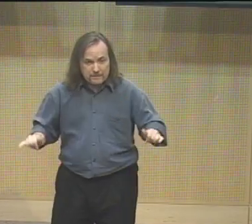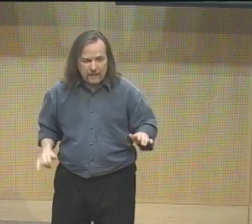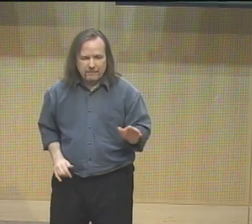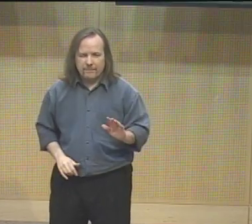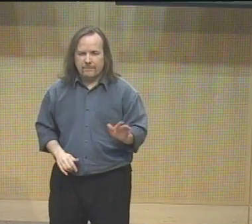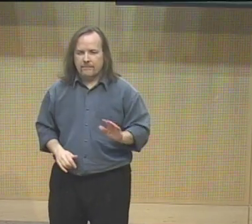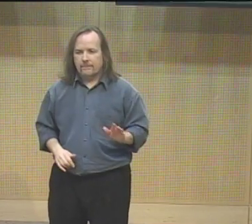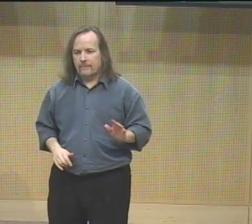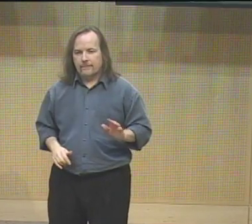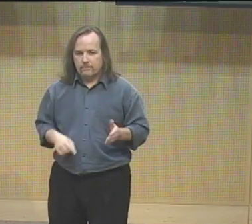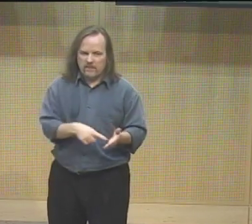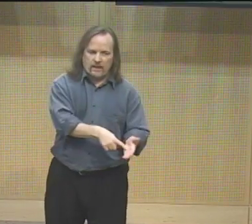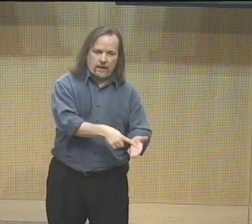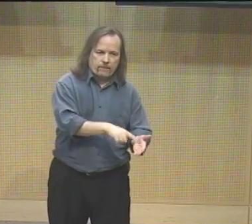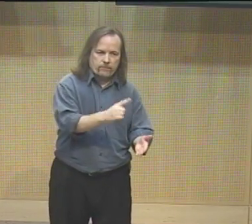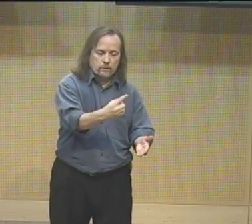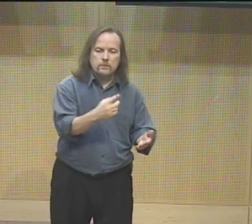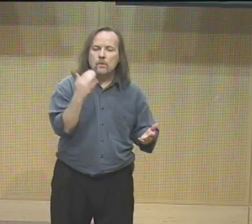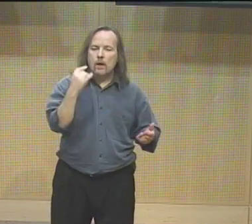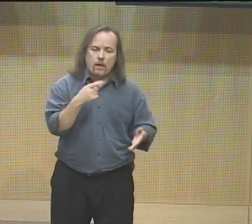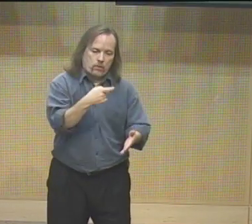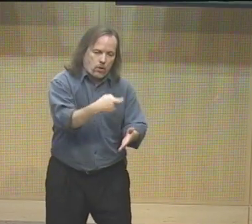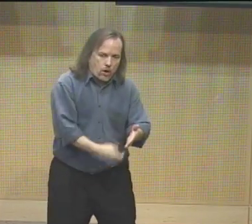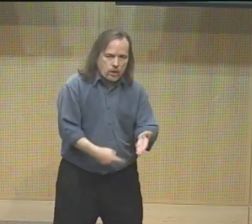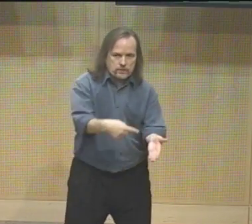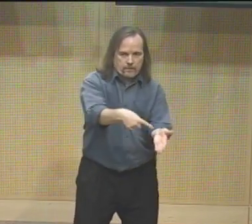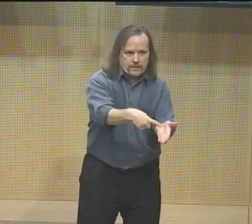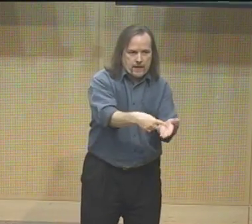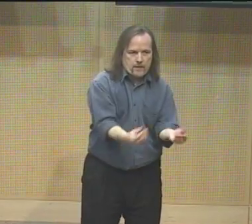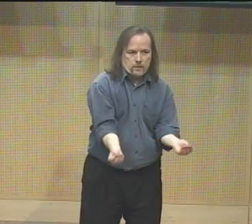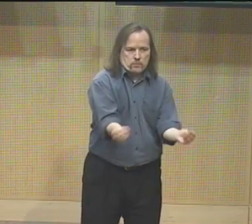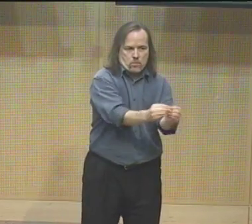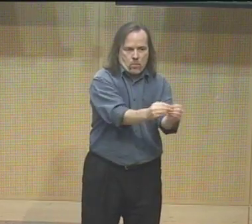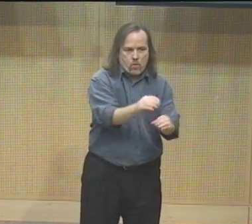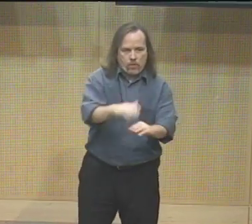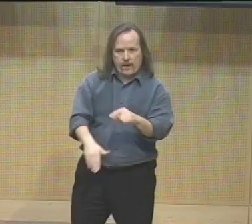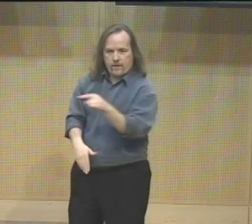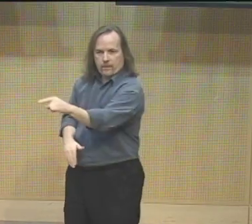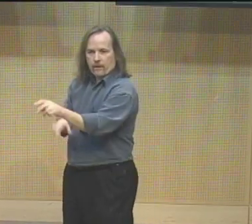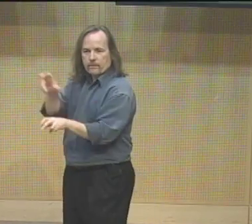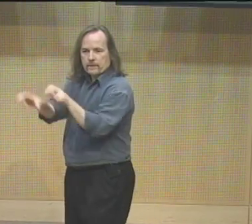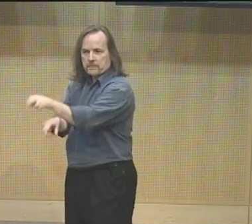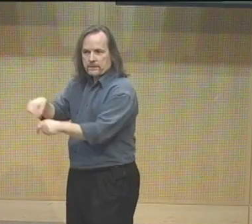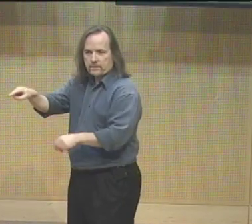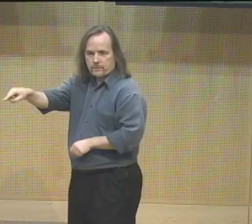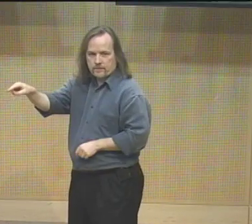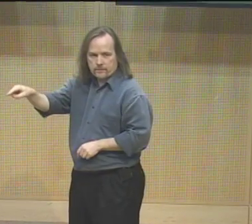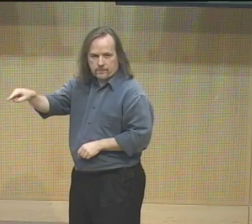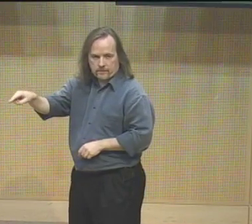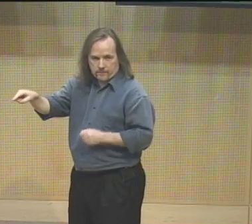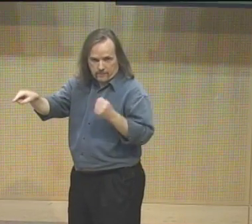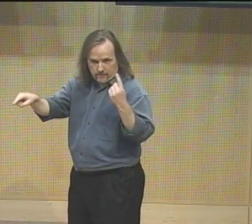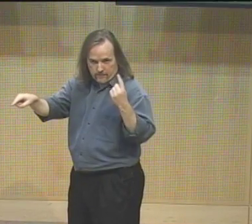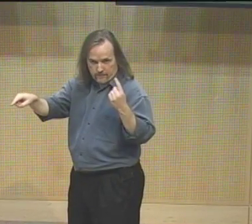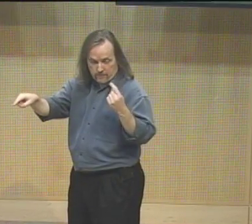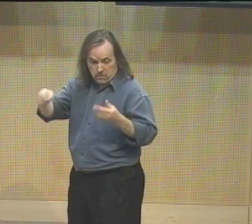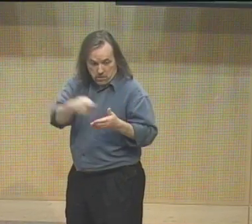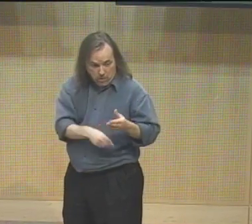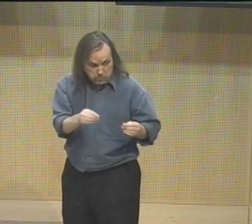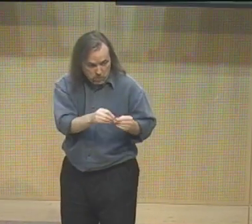credit card at the same time. So pay off your debt, because the credit card debt will cost much more than you will lose in the investment scheme. So if you